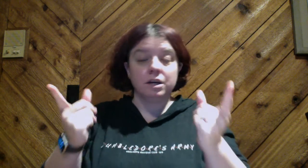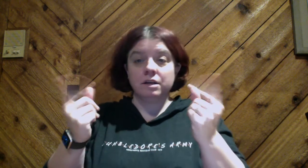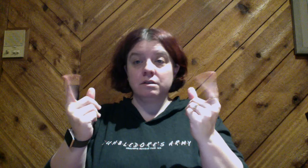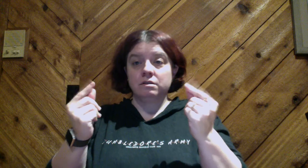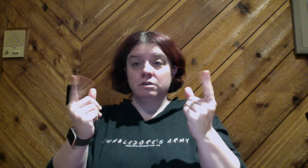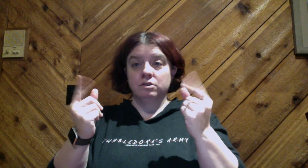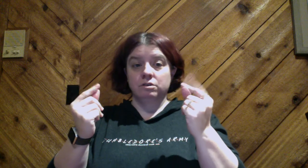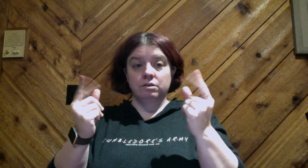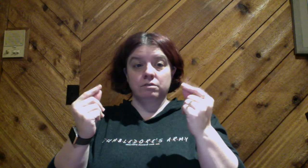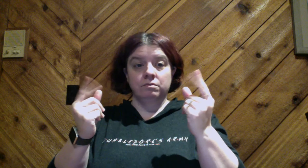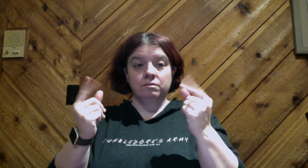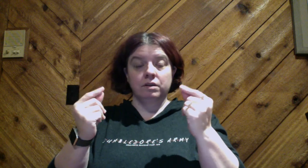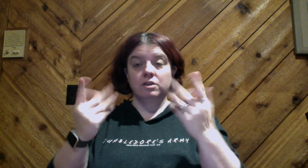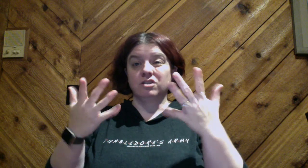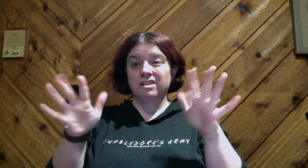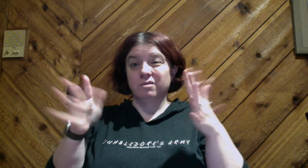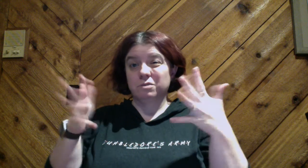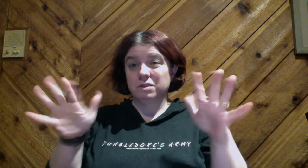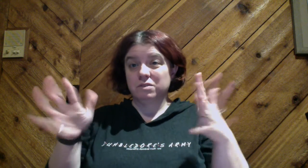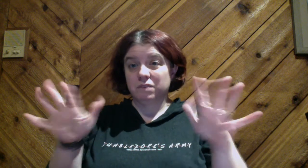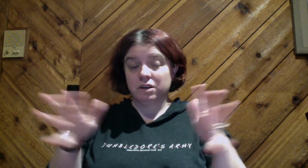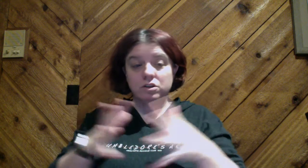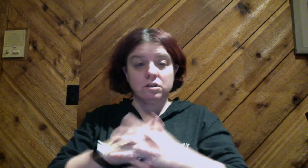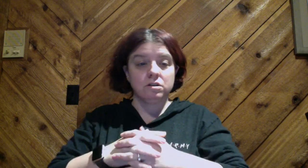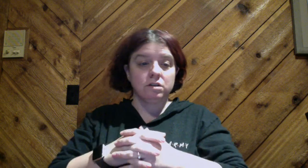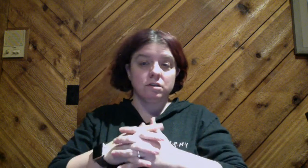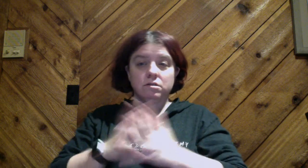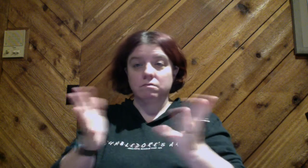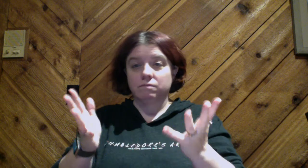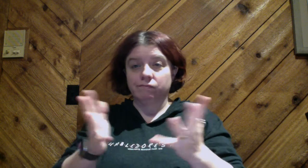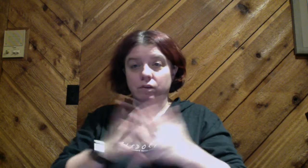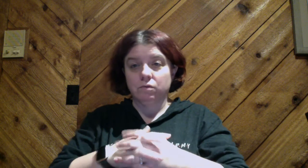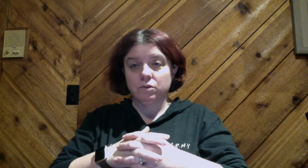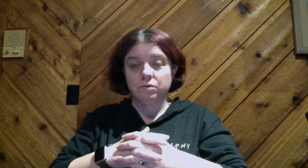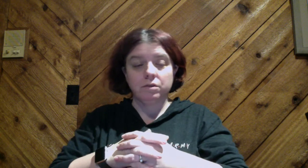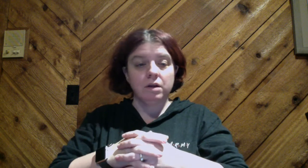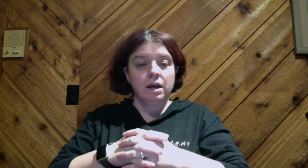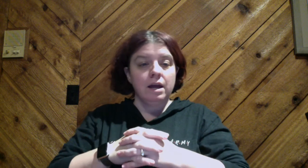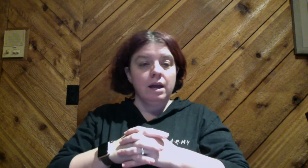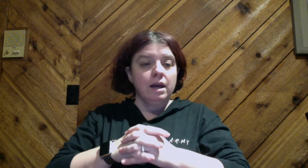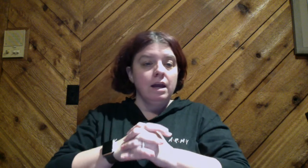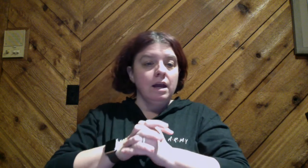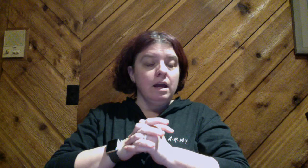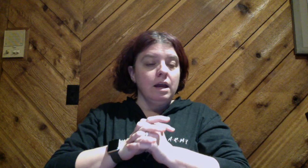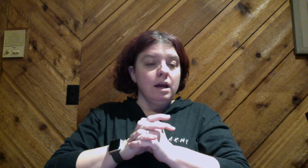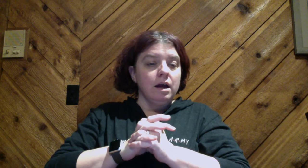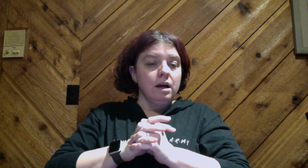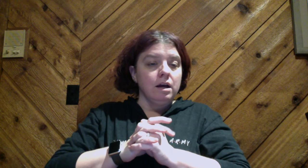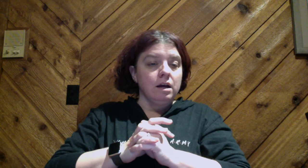Done, do, unless you're done, which means finished. That's, what you would do.